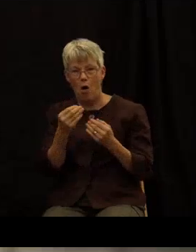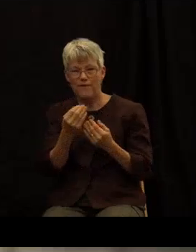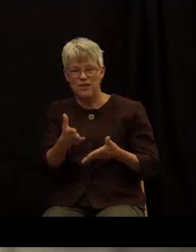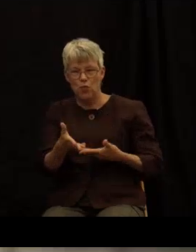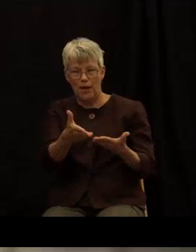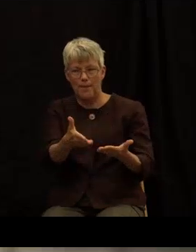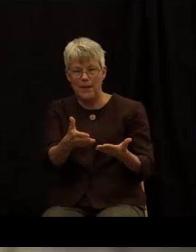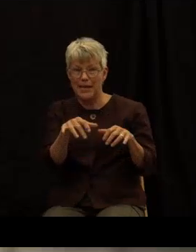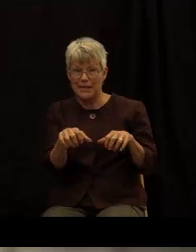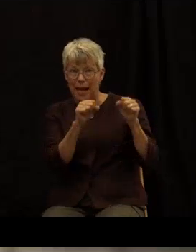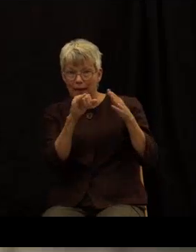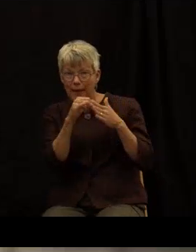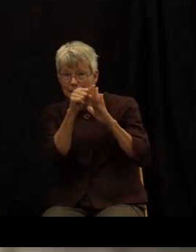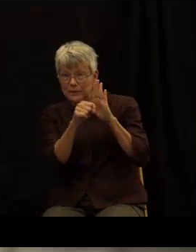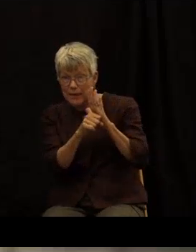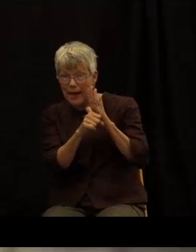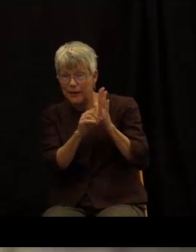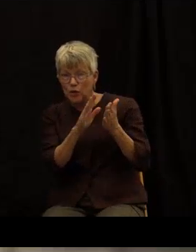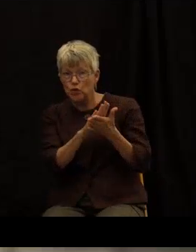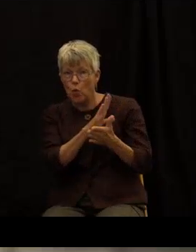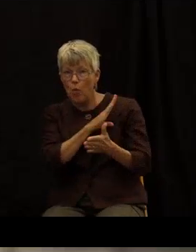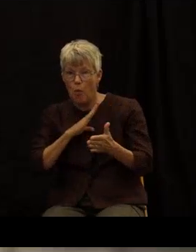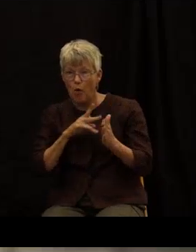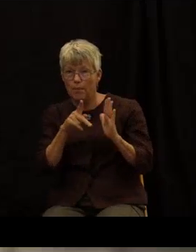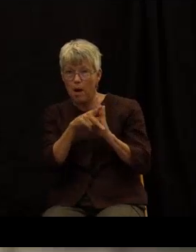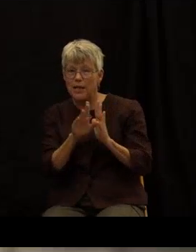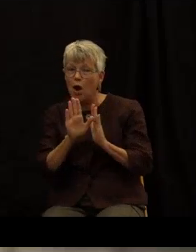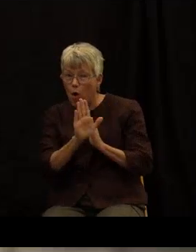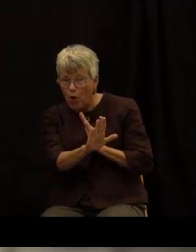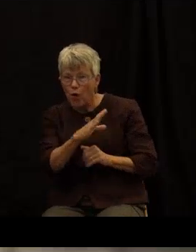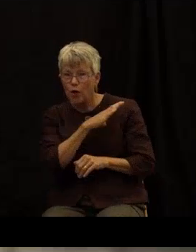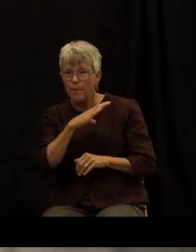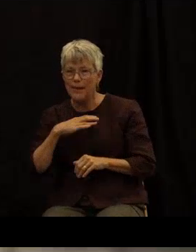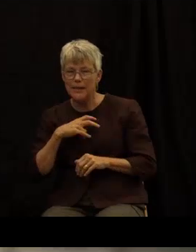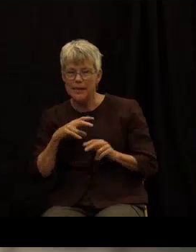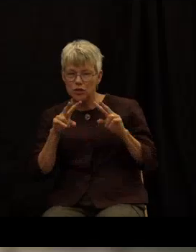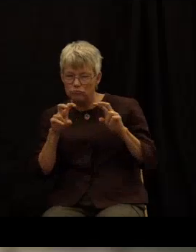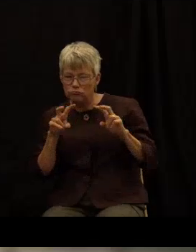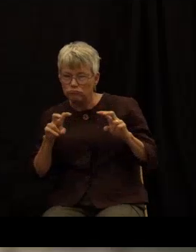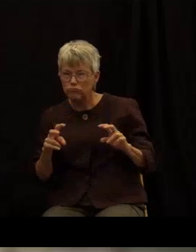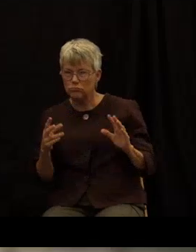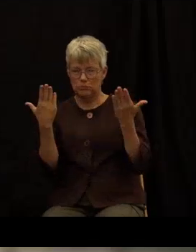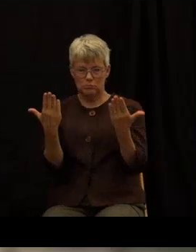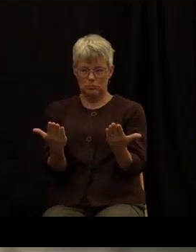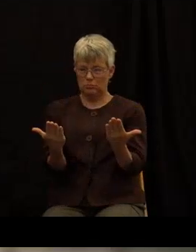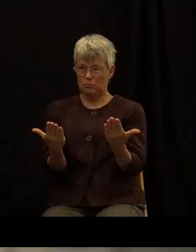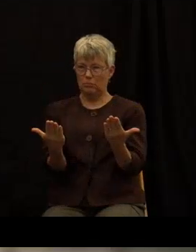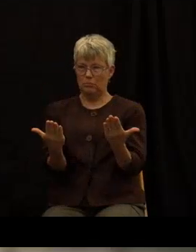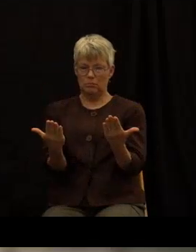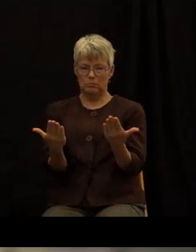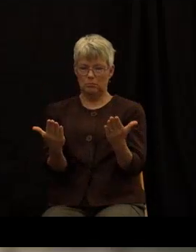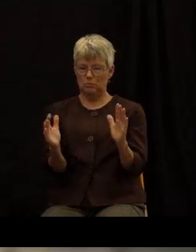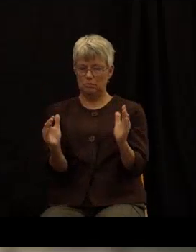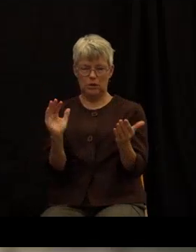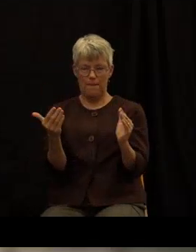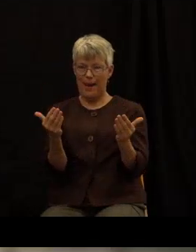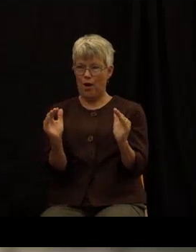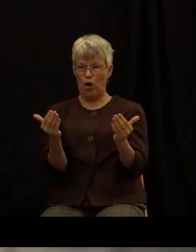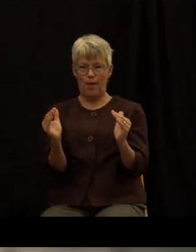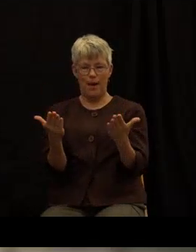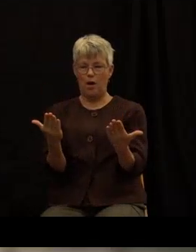school board policy and have her committee look at this policy and see if there's anything you want to retain or add that